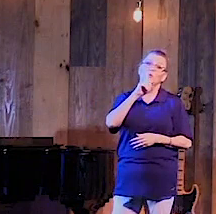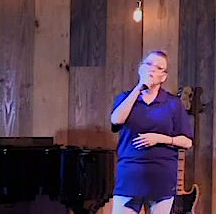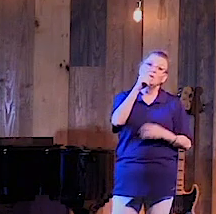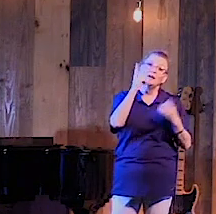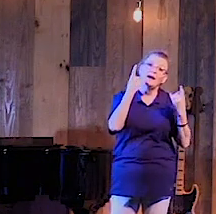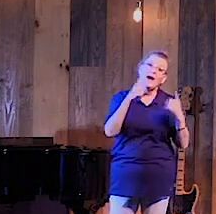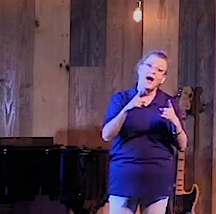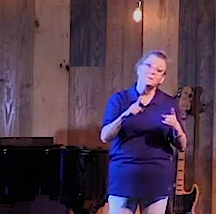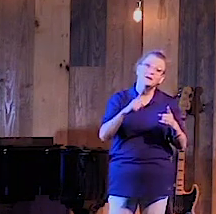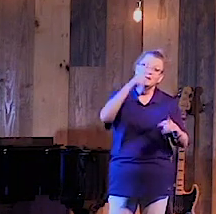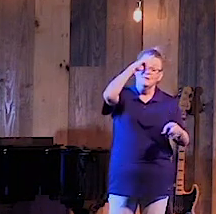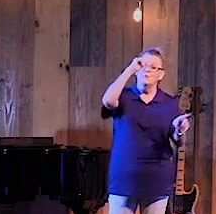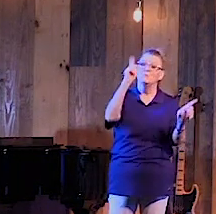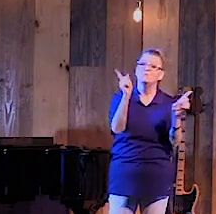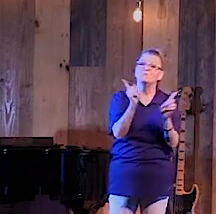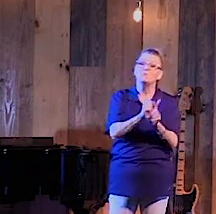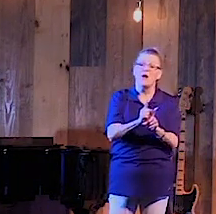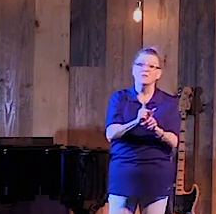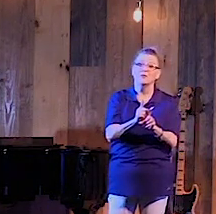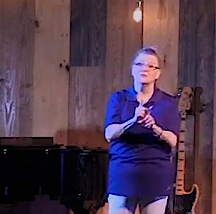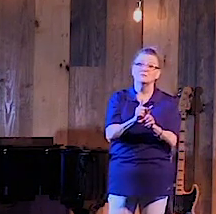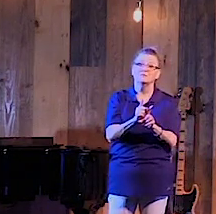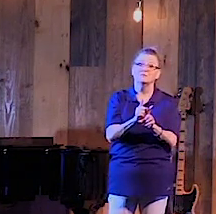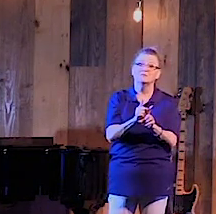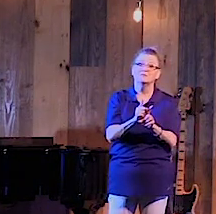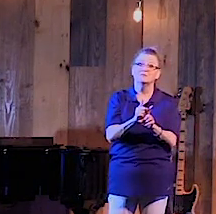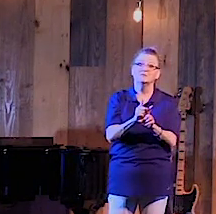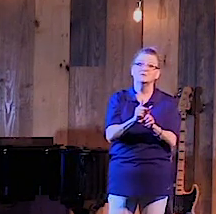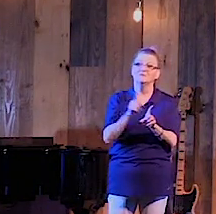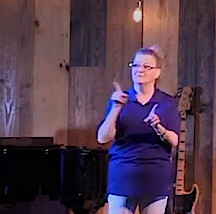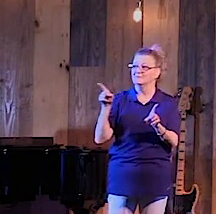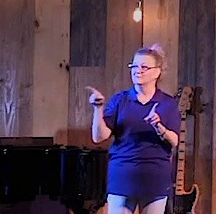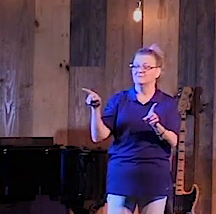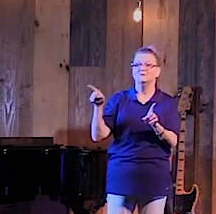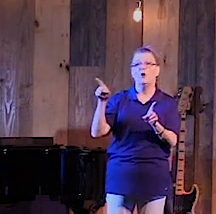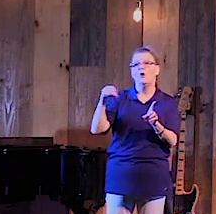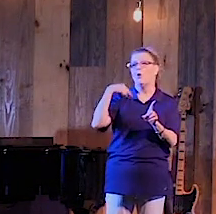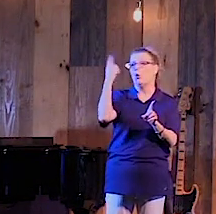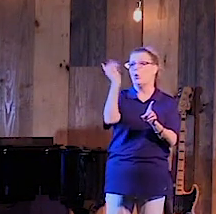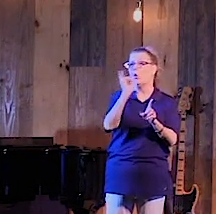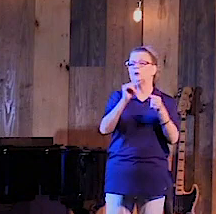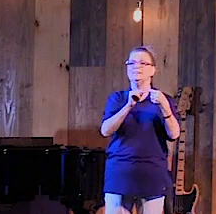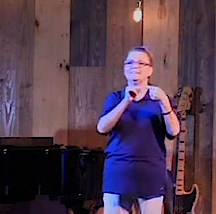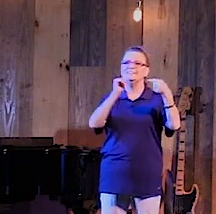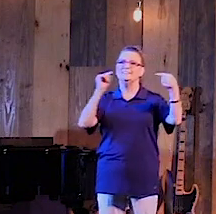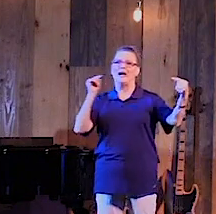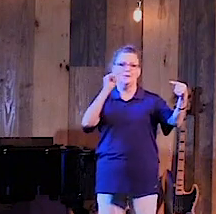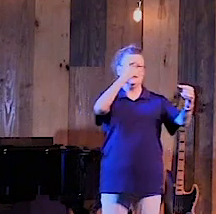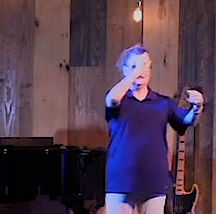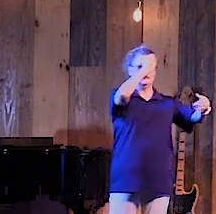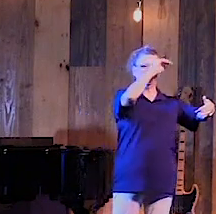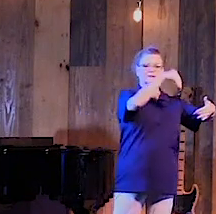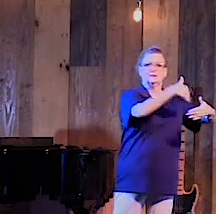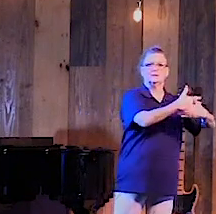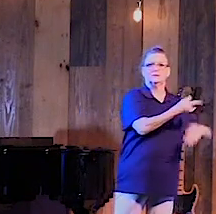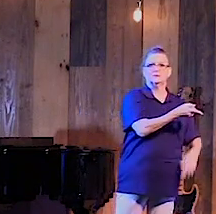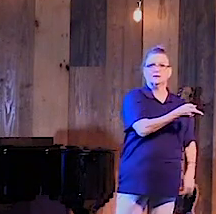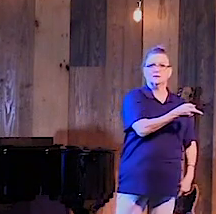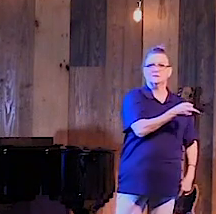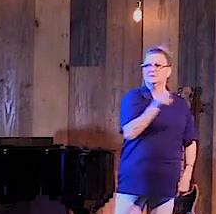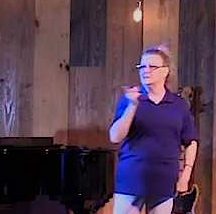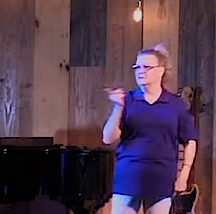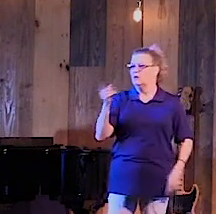see, this brother on the surface looks like the opposite of the younger son, doesn't he? I mean, this brother's good and he's